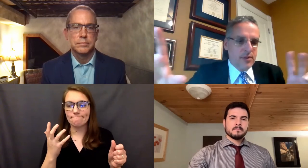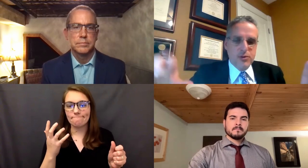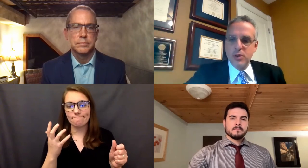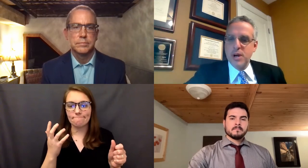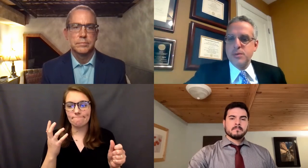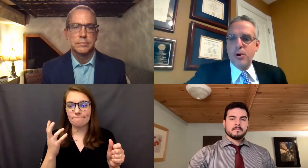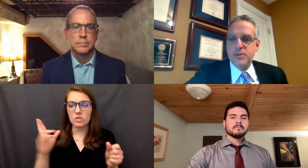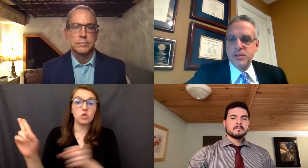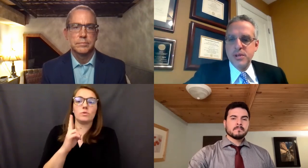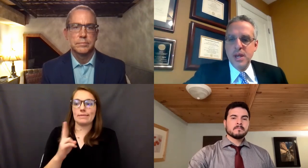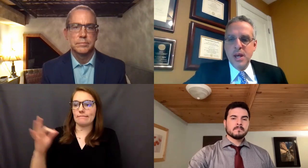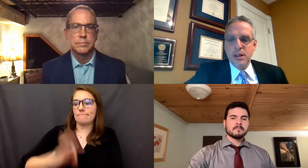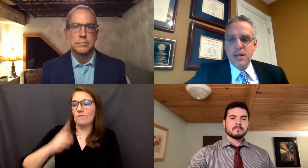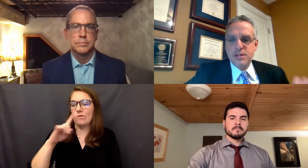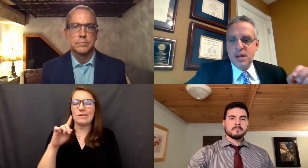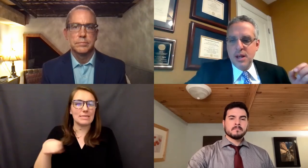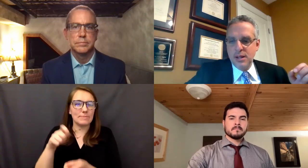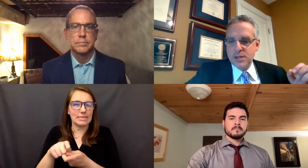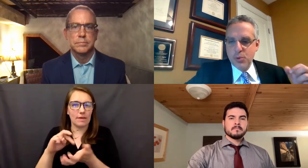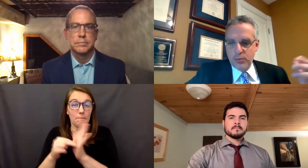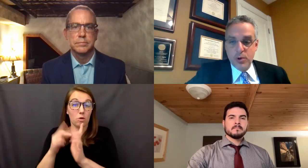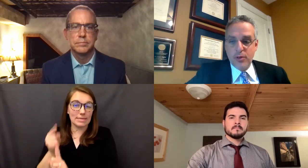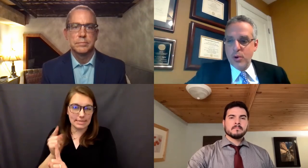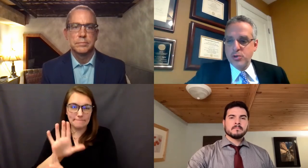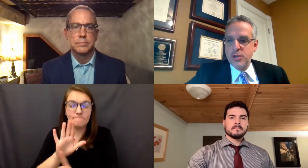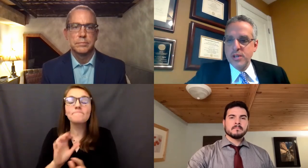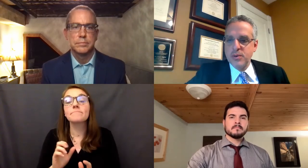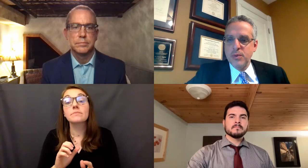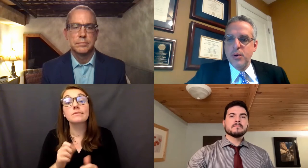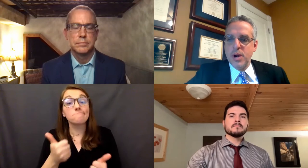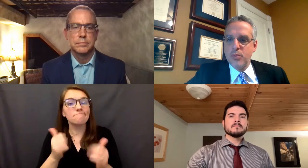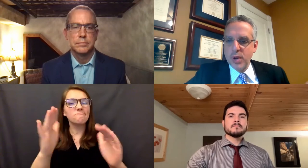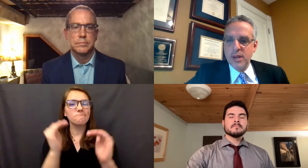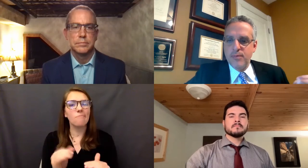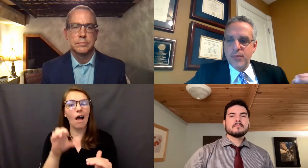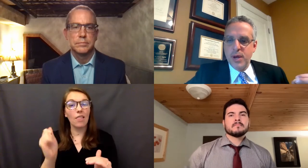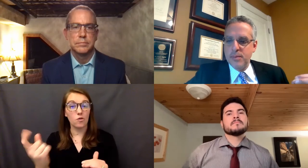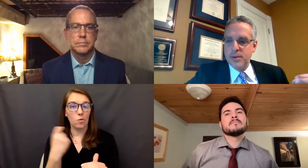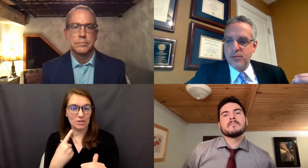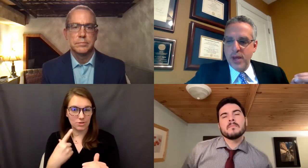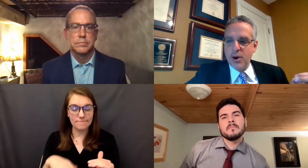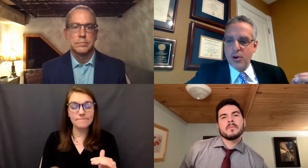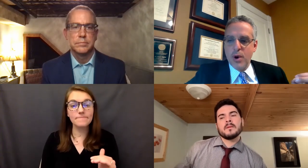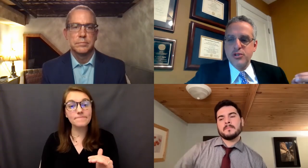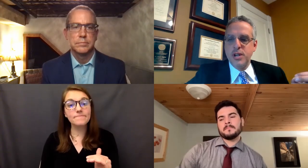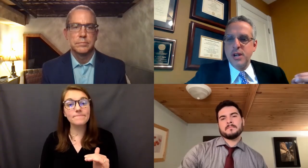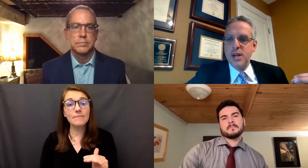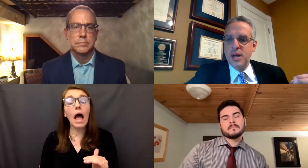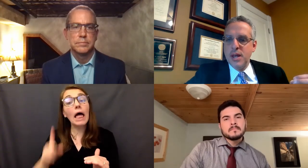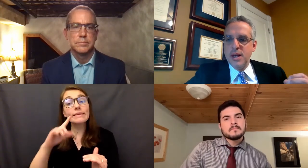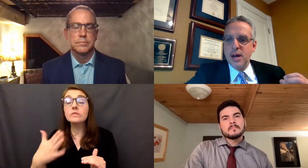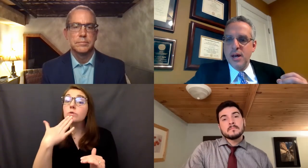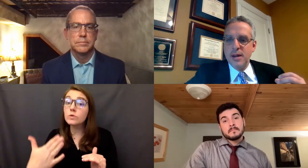by using it for certain kinds of purposes. Let's move to another question, which I think is a kind of really fair